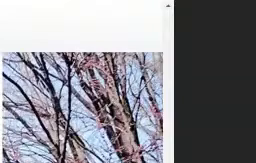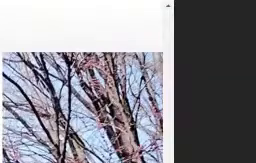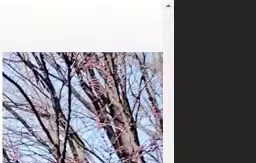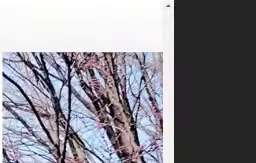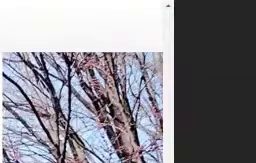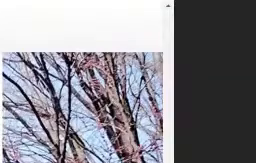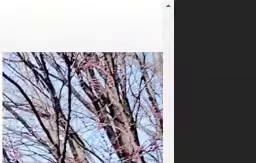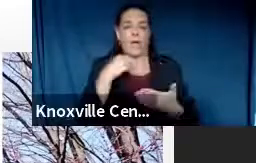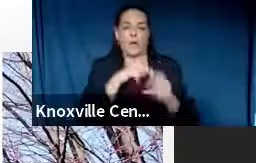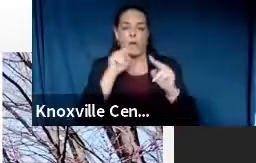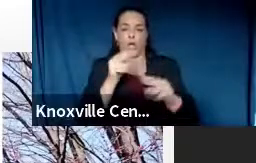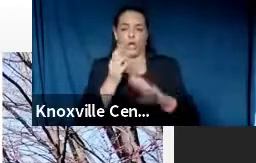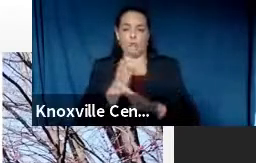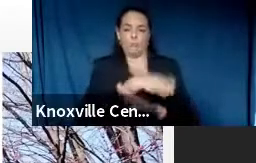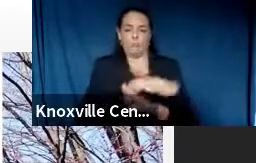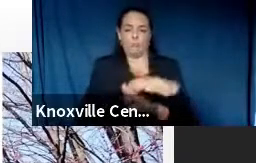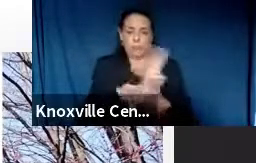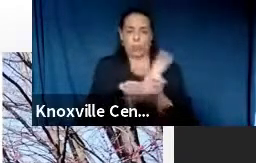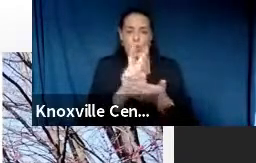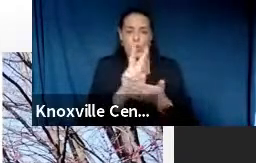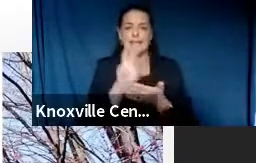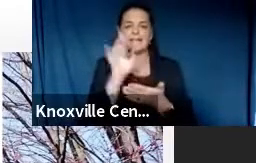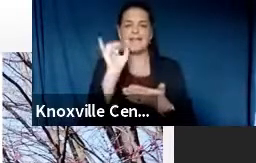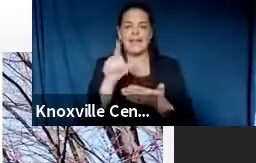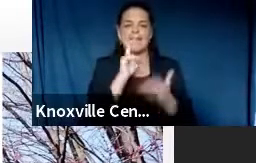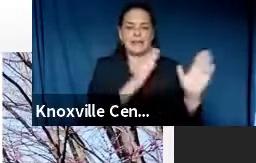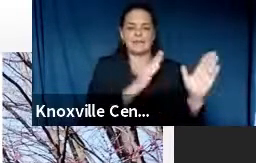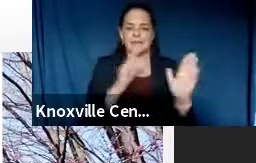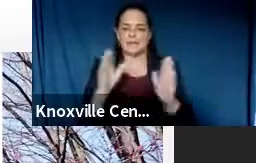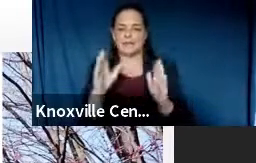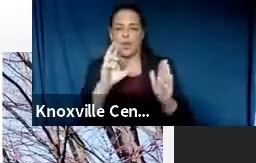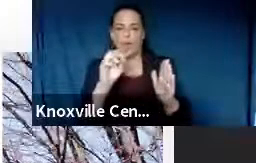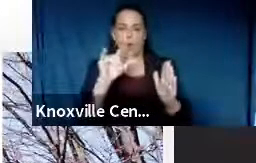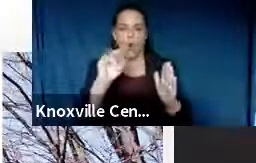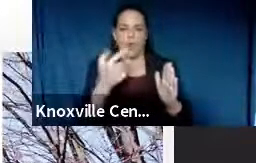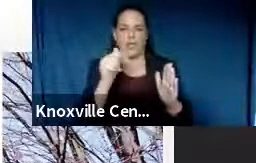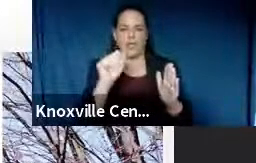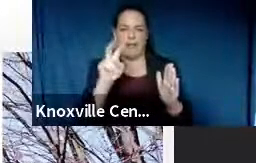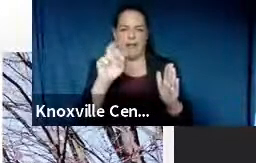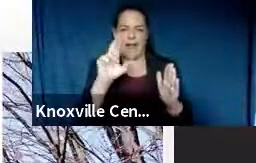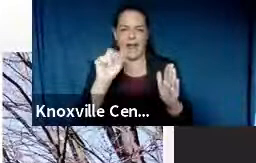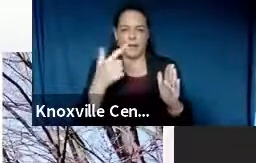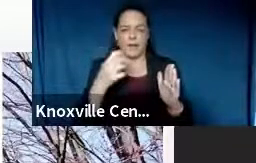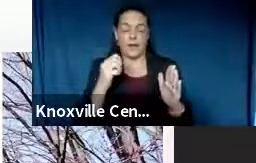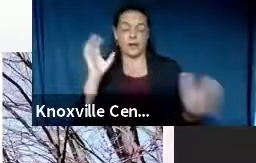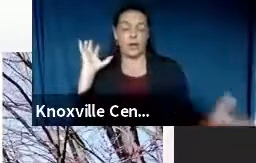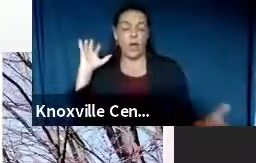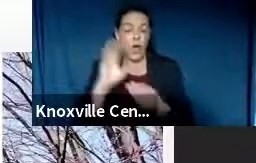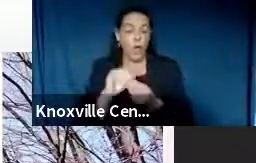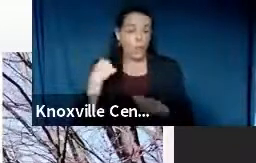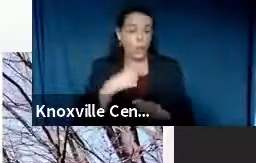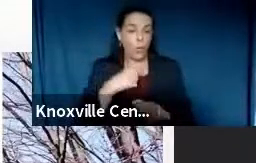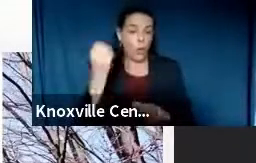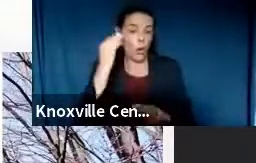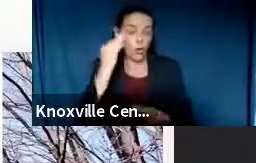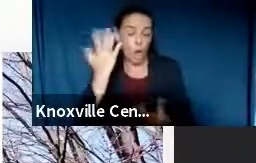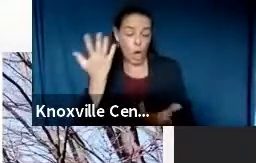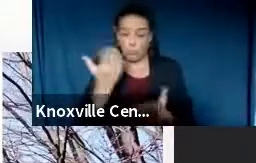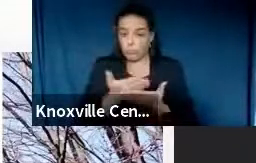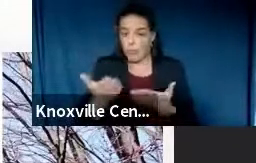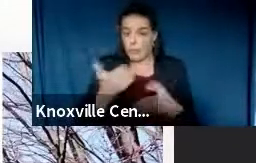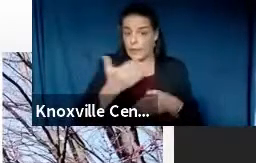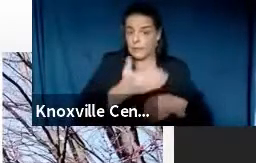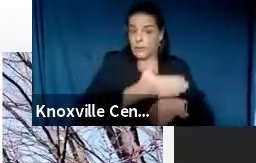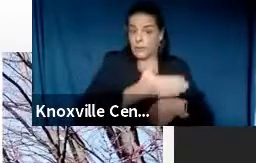what a rolling average is. Overall, what we mean by this is we are trying to see, are things getting better, staying the same,